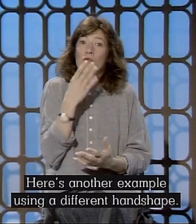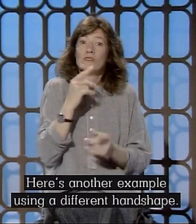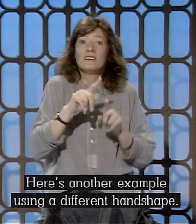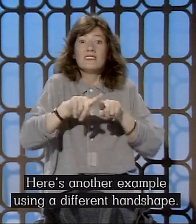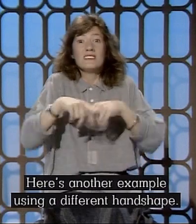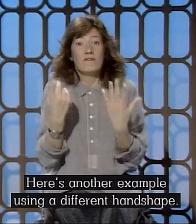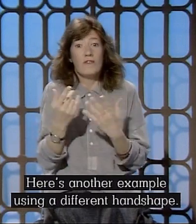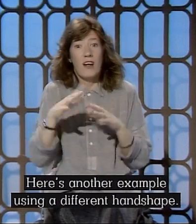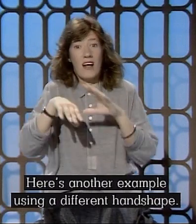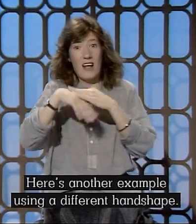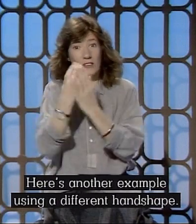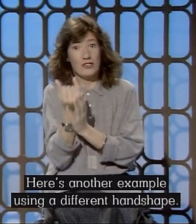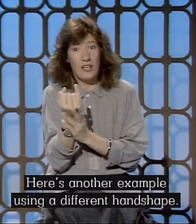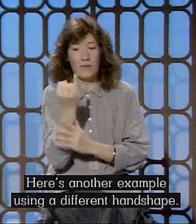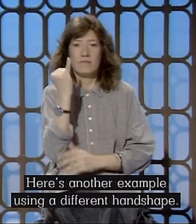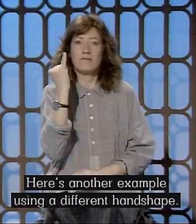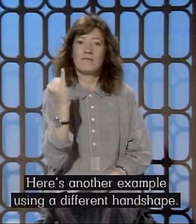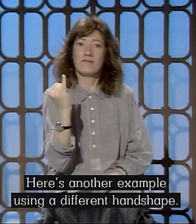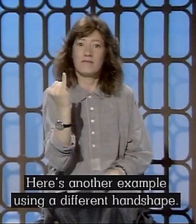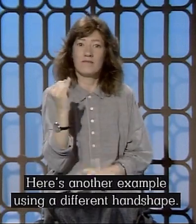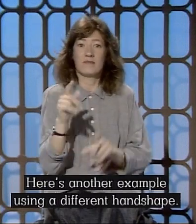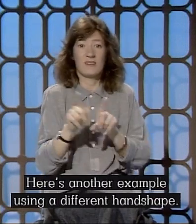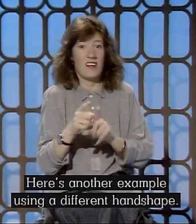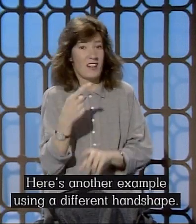Here's another example using a different handshape.